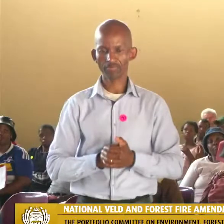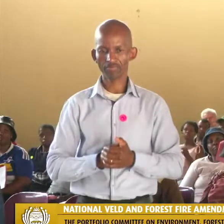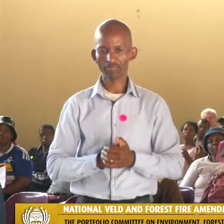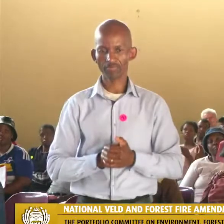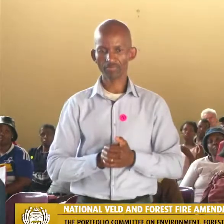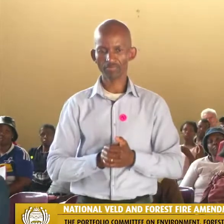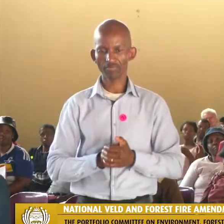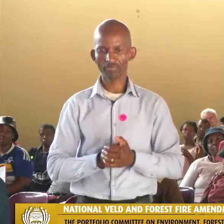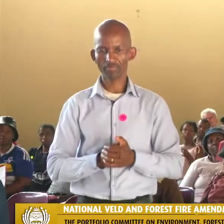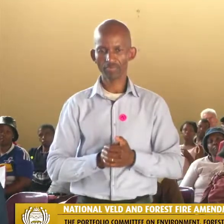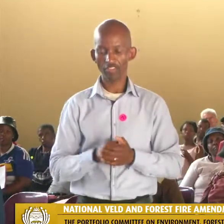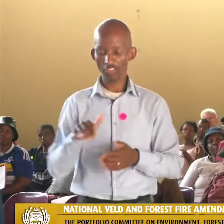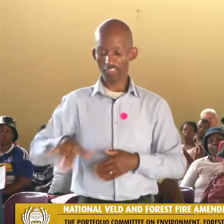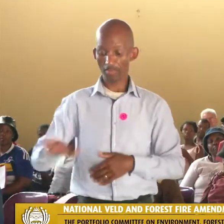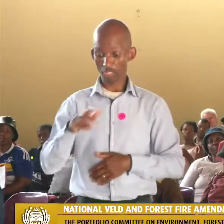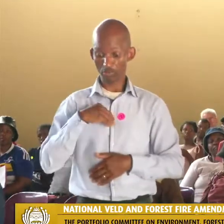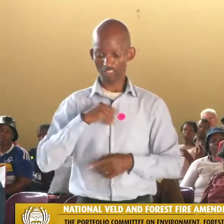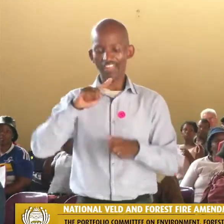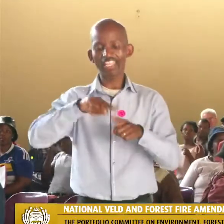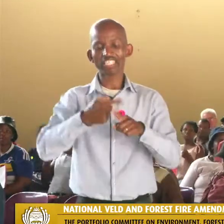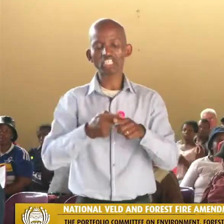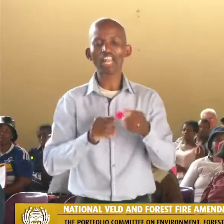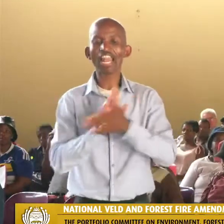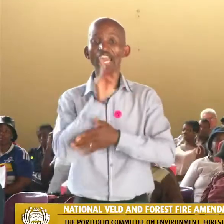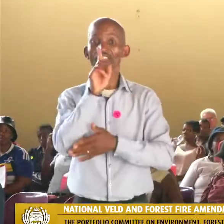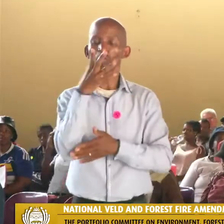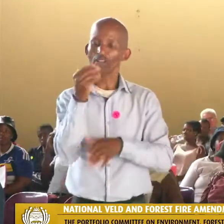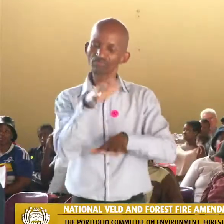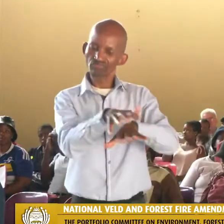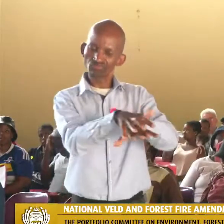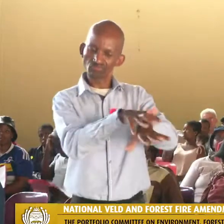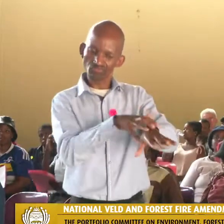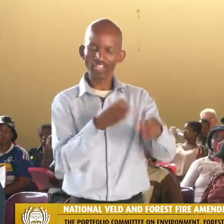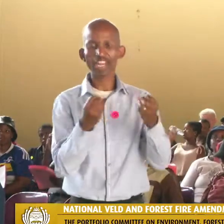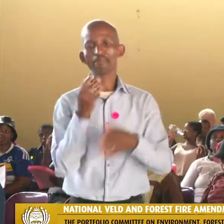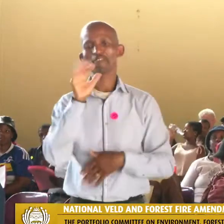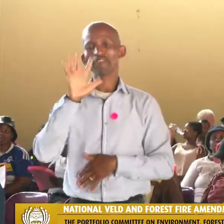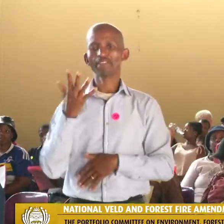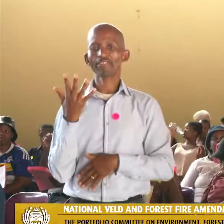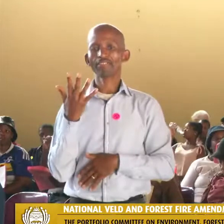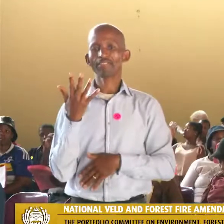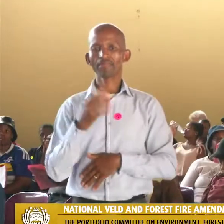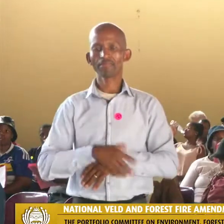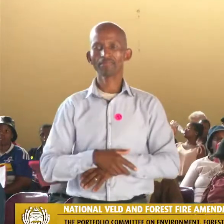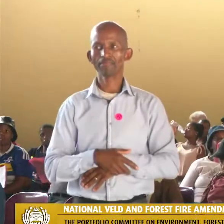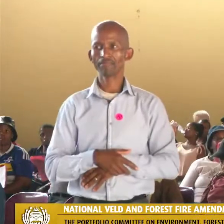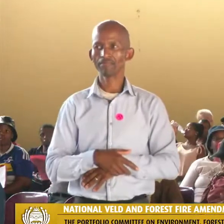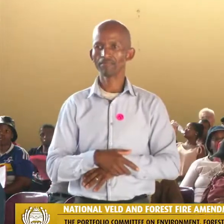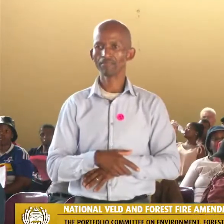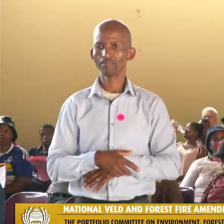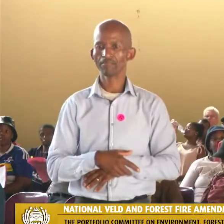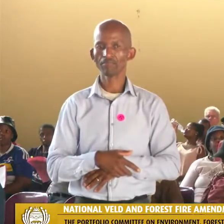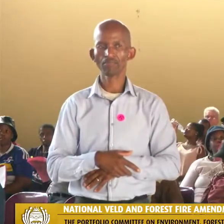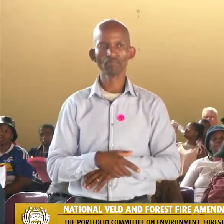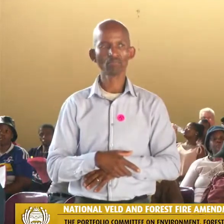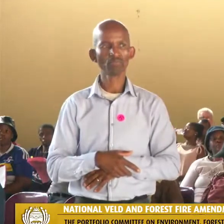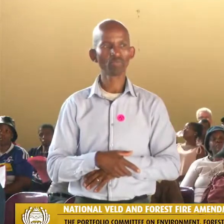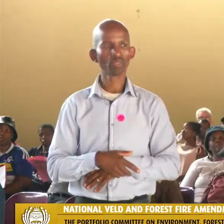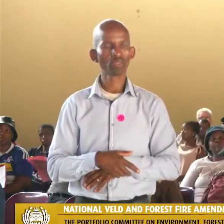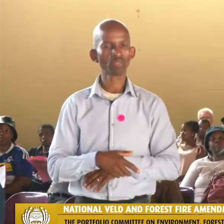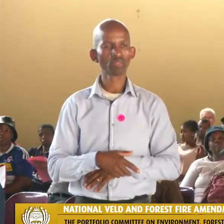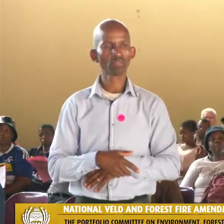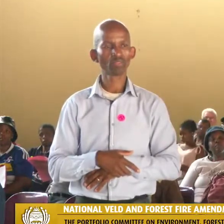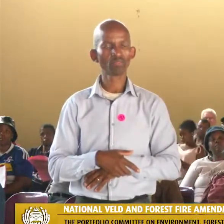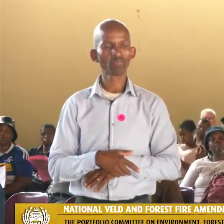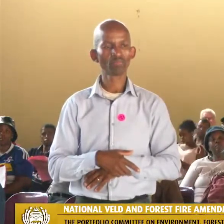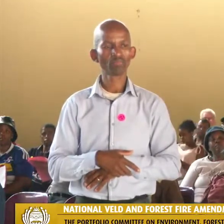Mo go dilang ona extension 11 o na le plot number 5. I reside at block 11 and there's a box of